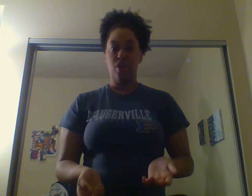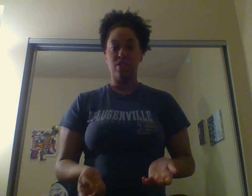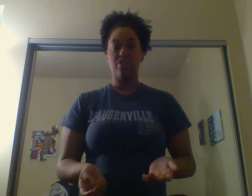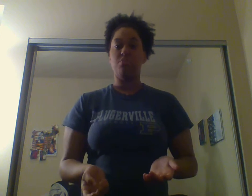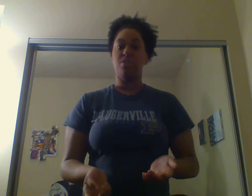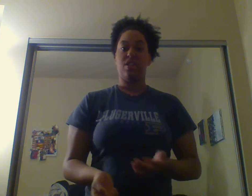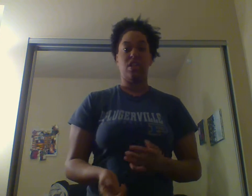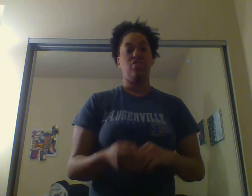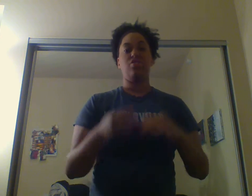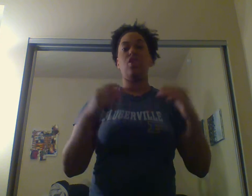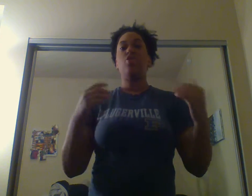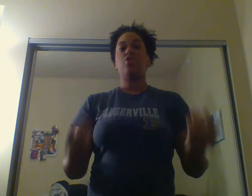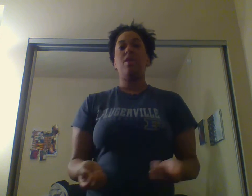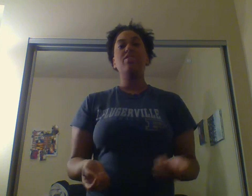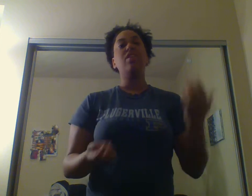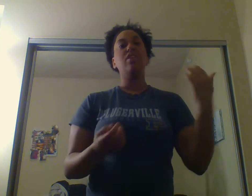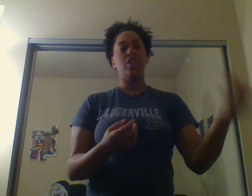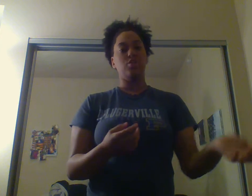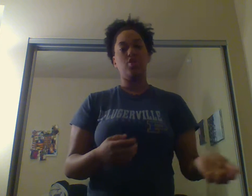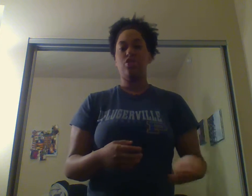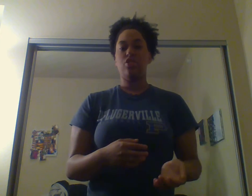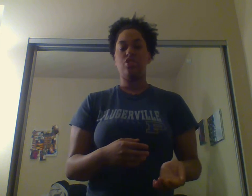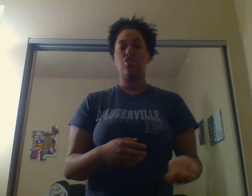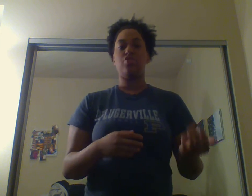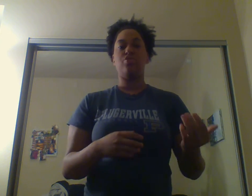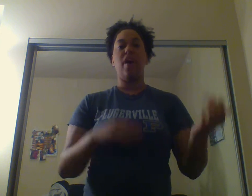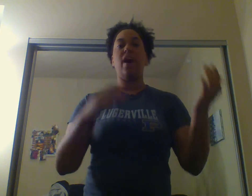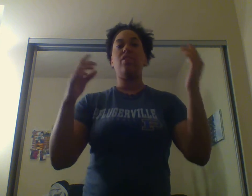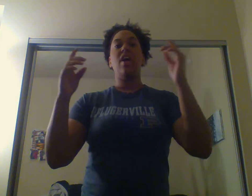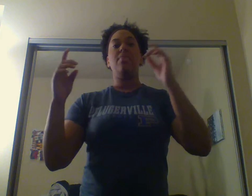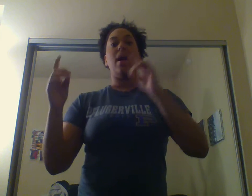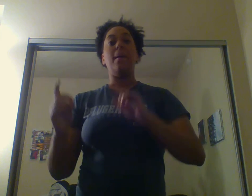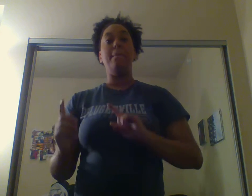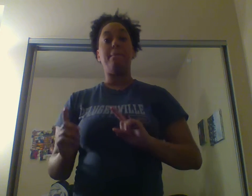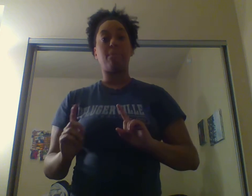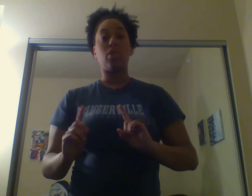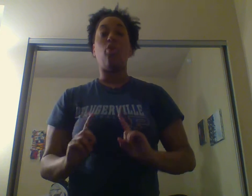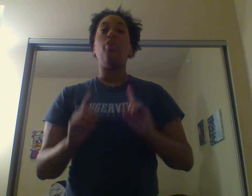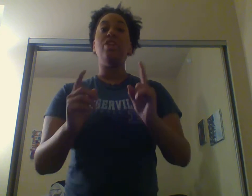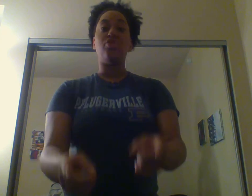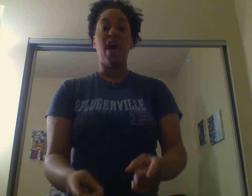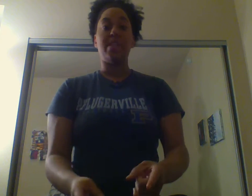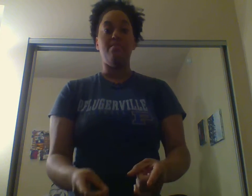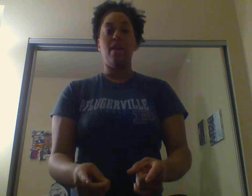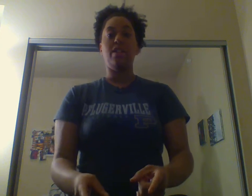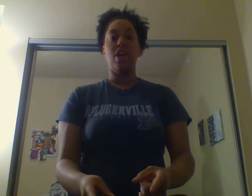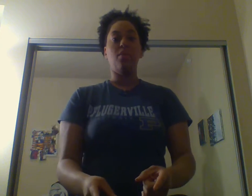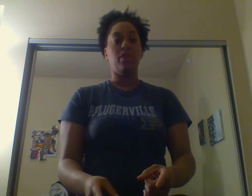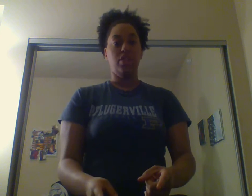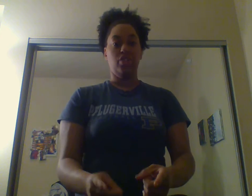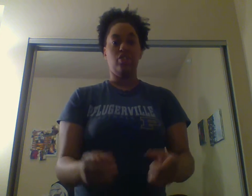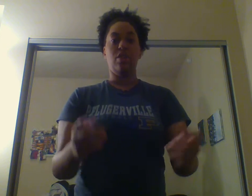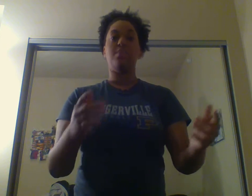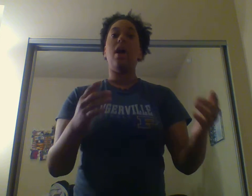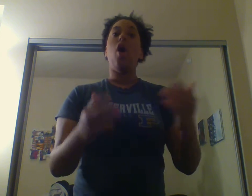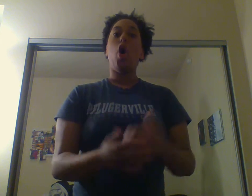constructive communication. So basically, these researchers found that when trying to maintain relationships,